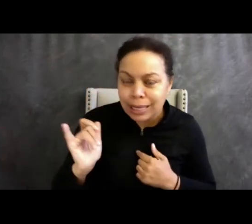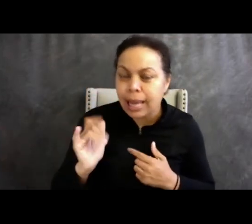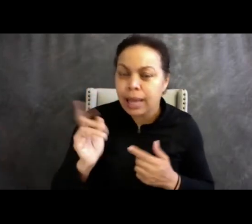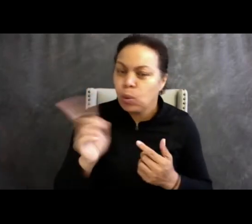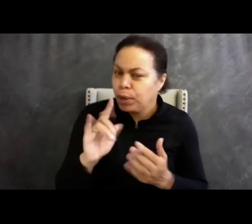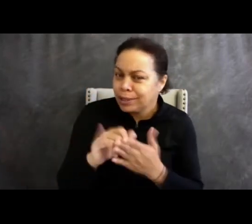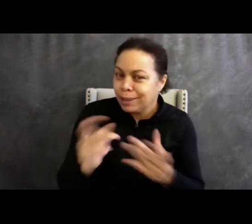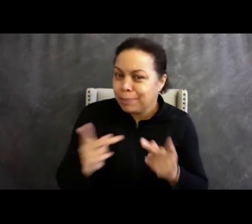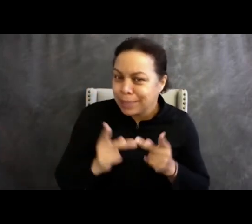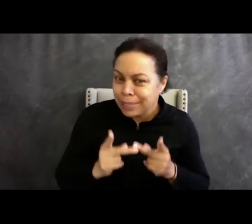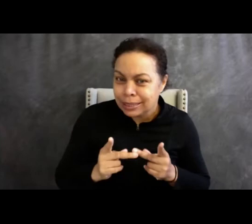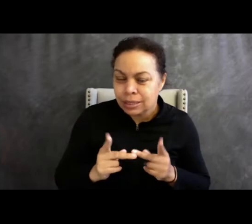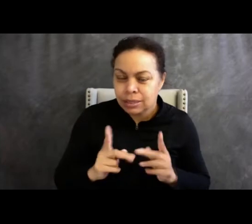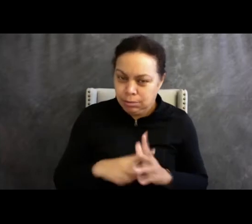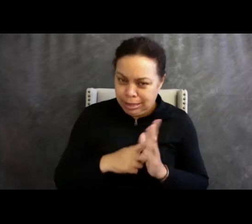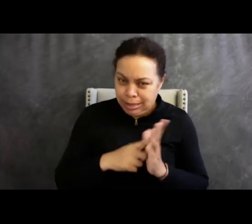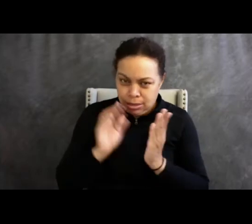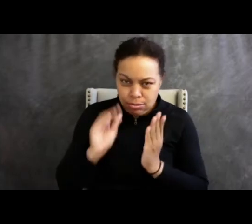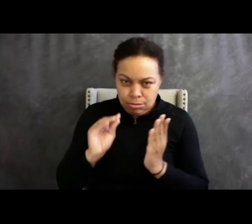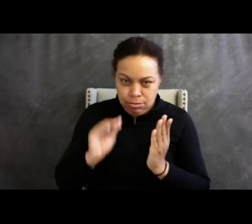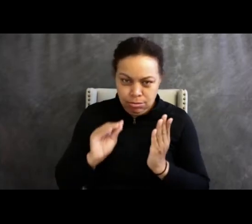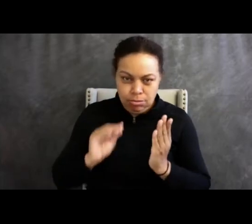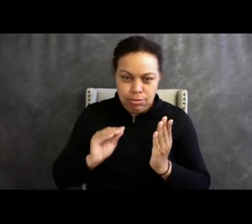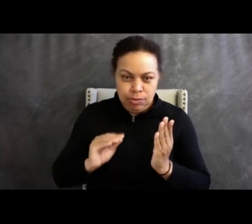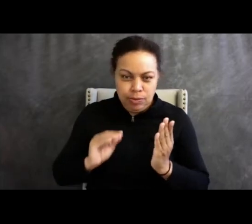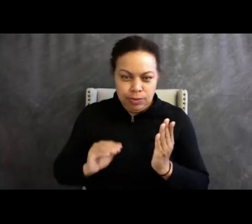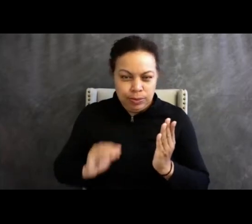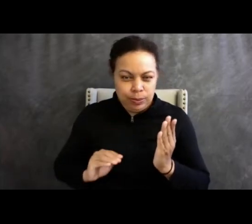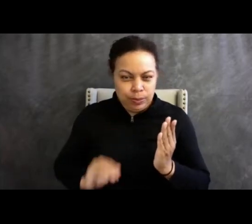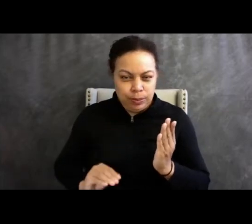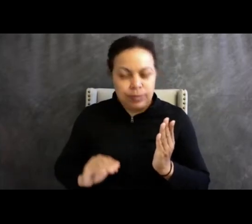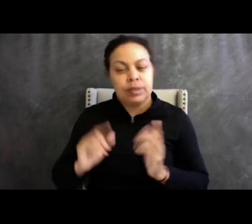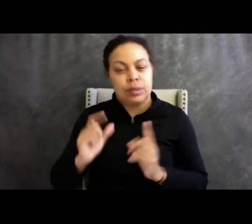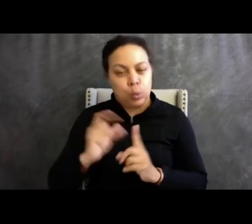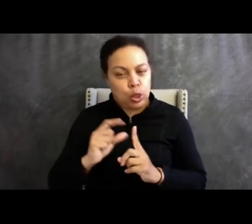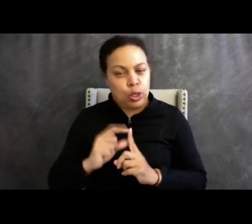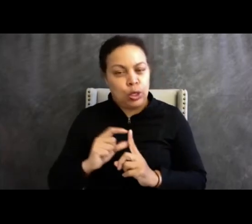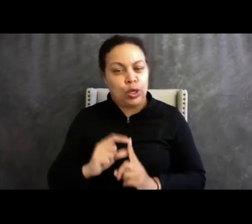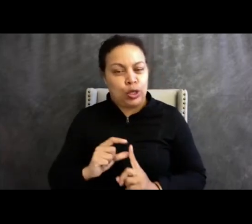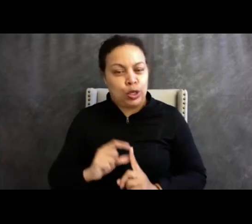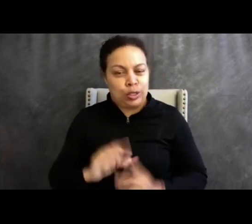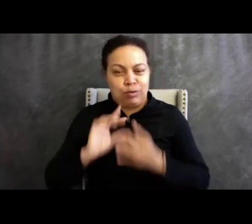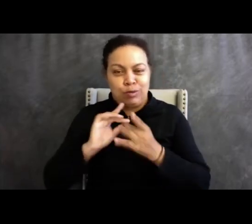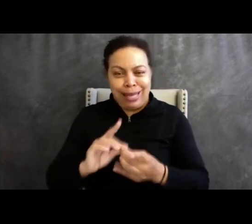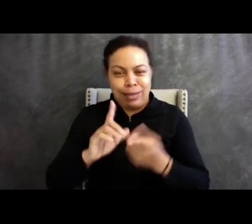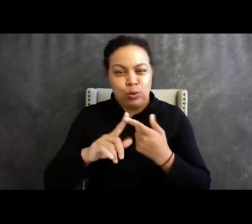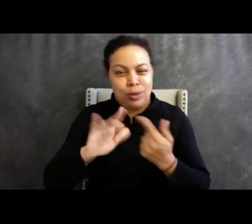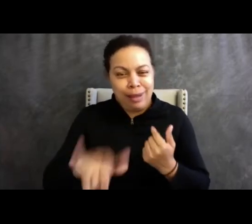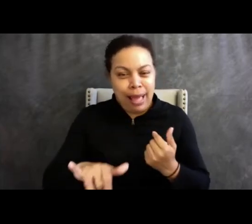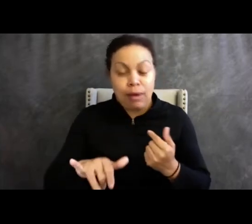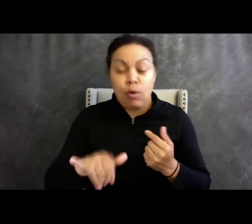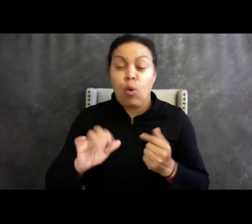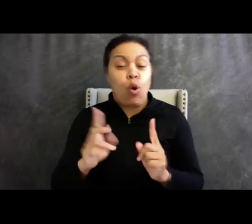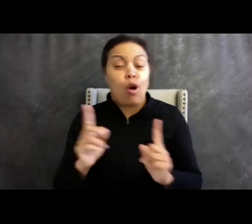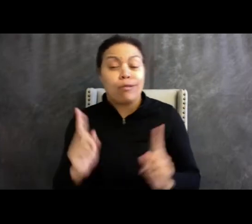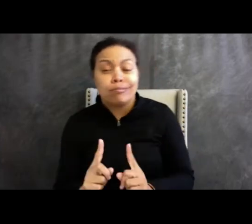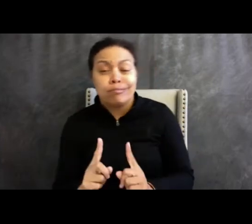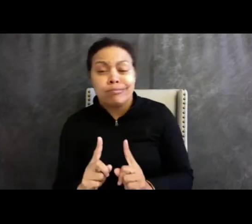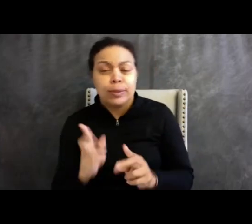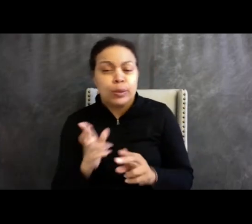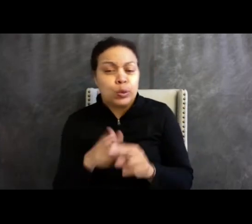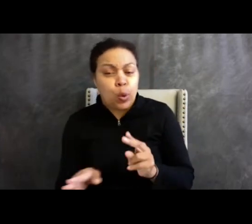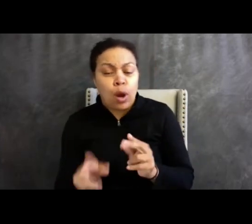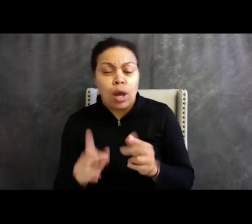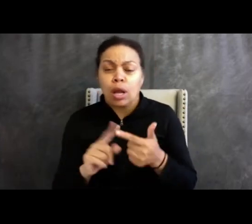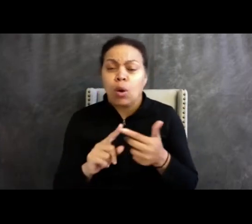And I want you to begin to generate words or phrases or